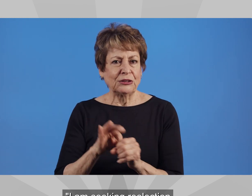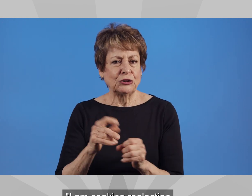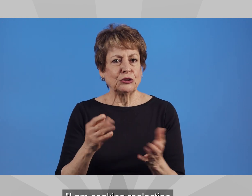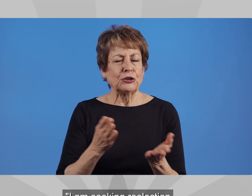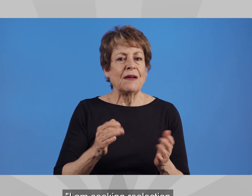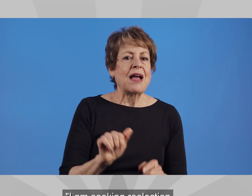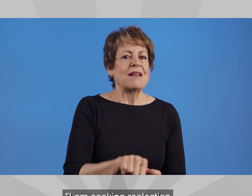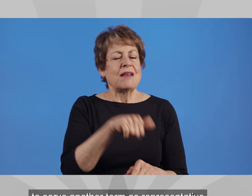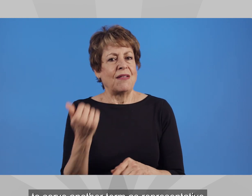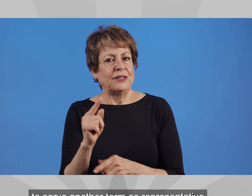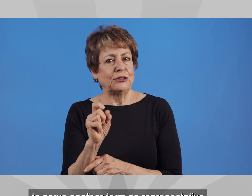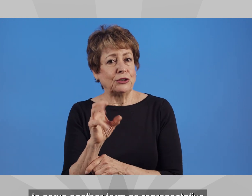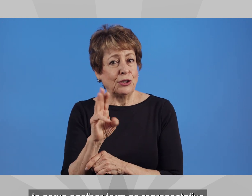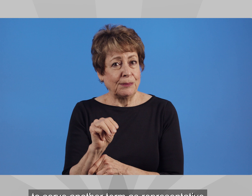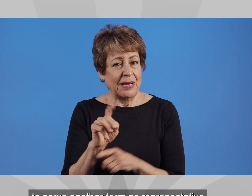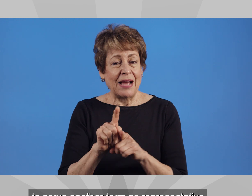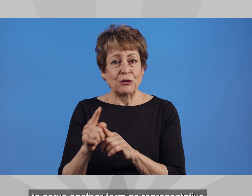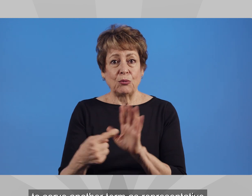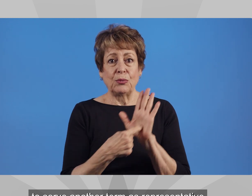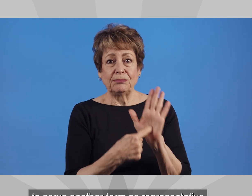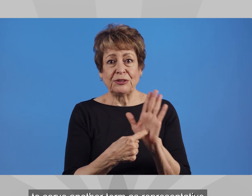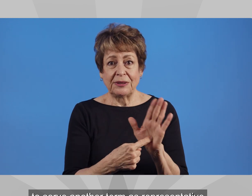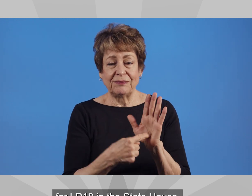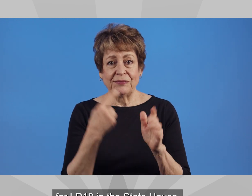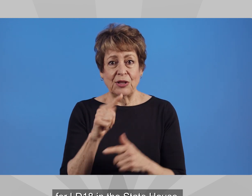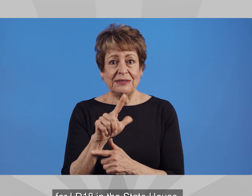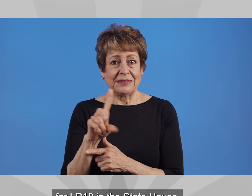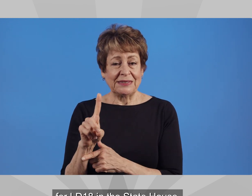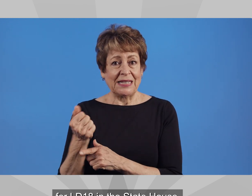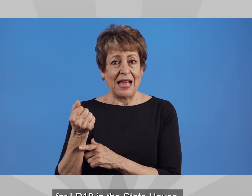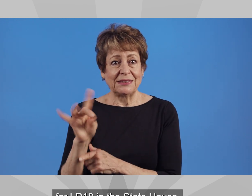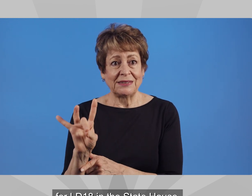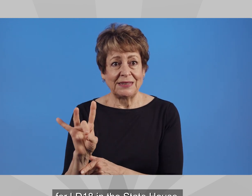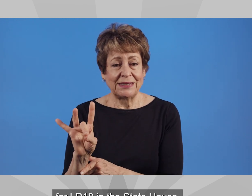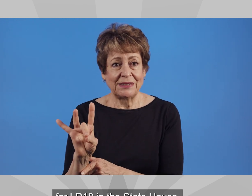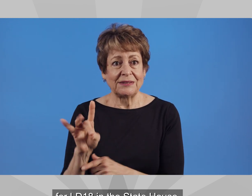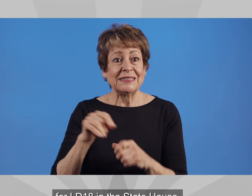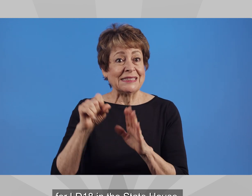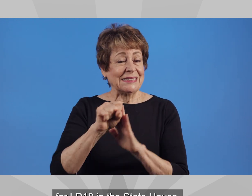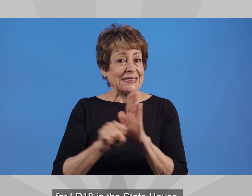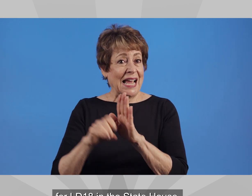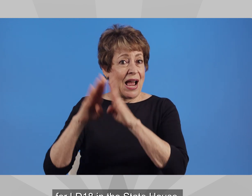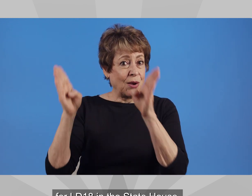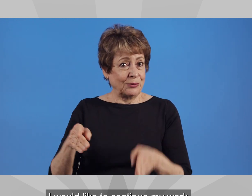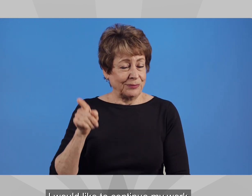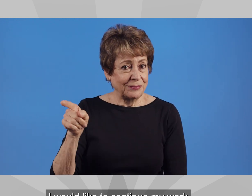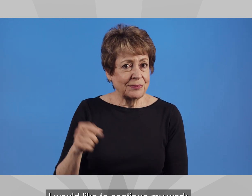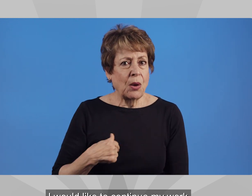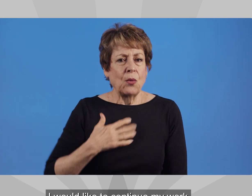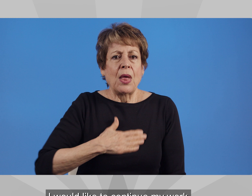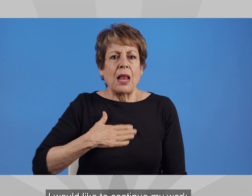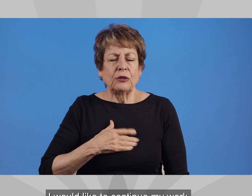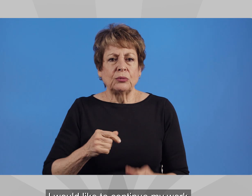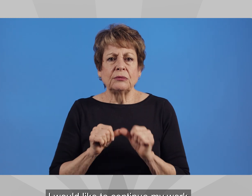I am seeking re-election to serve another term as representative for LD 18 in the State House. I would